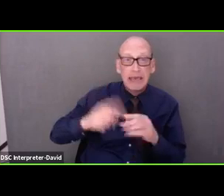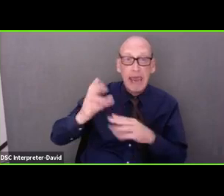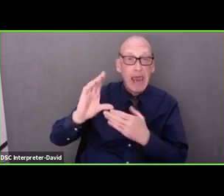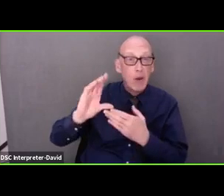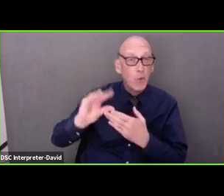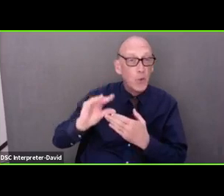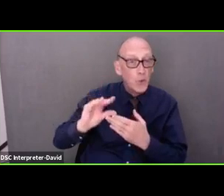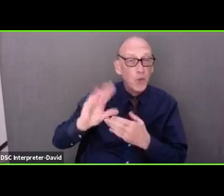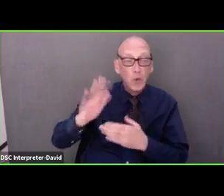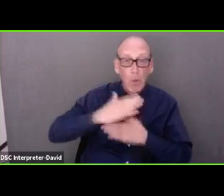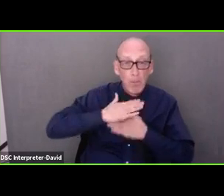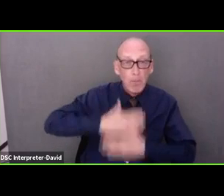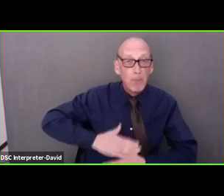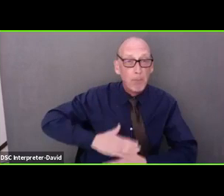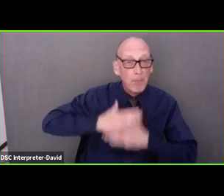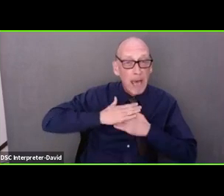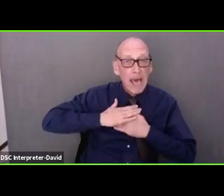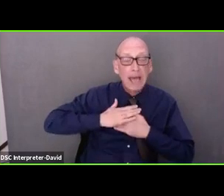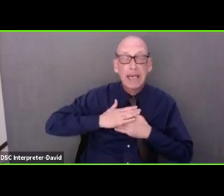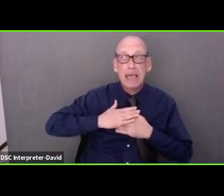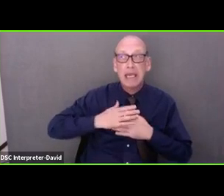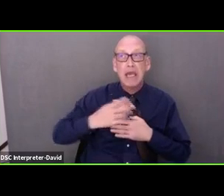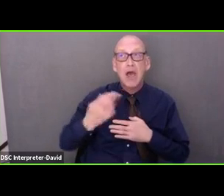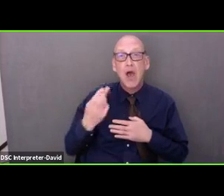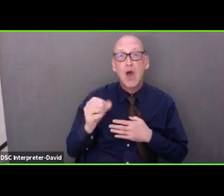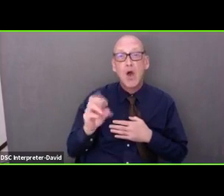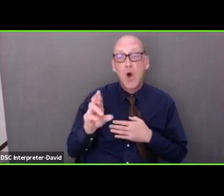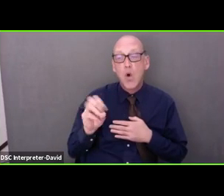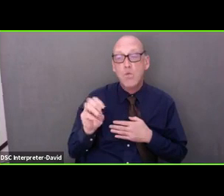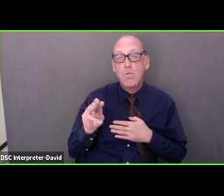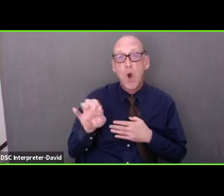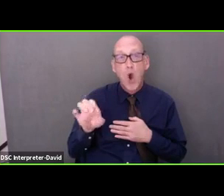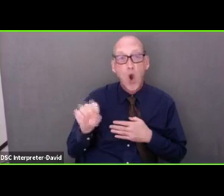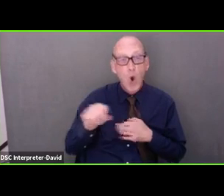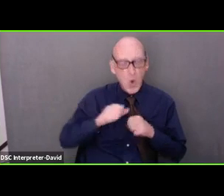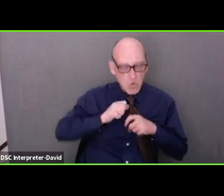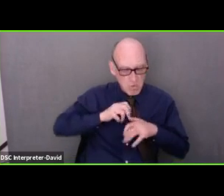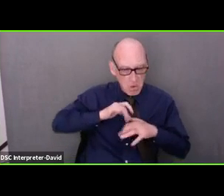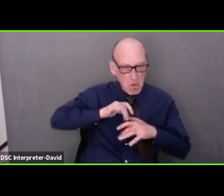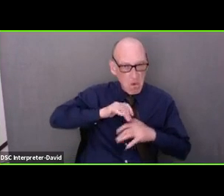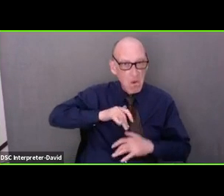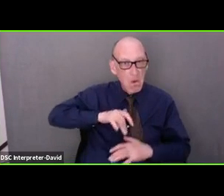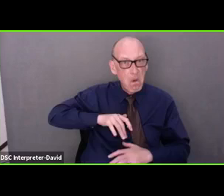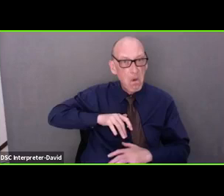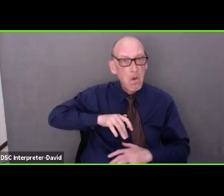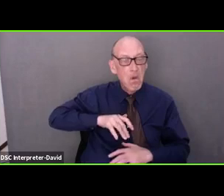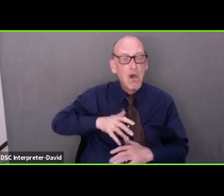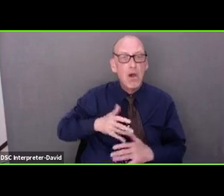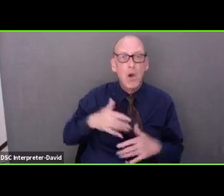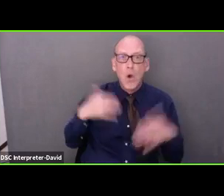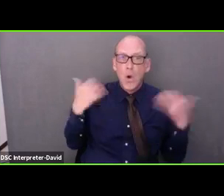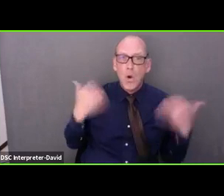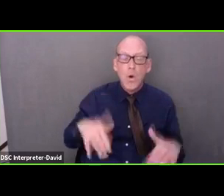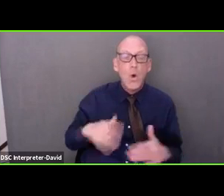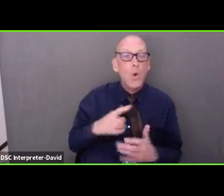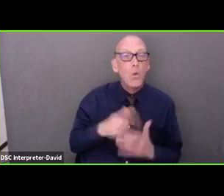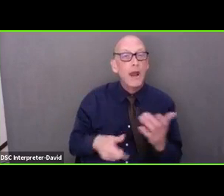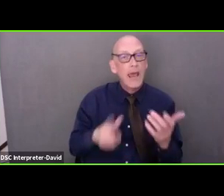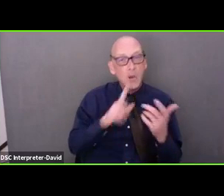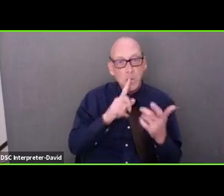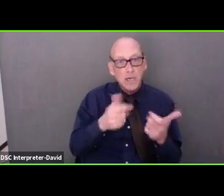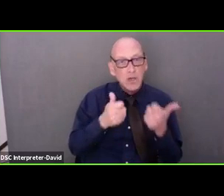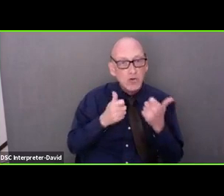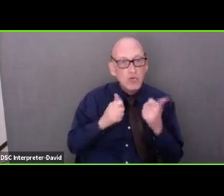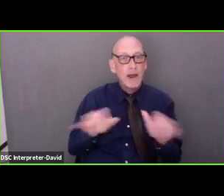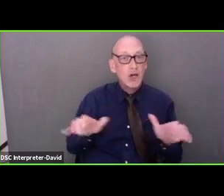is secreting all kinds of hormones that will actually help deteriorate your body. And so what I really try to do